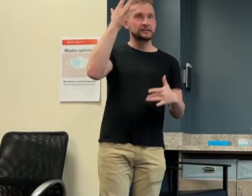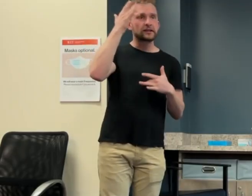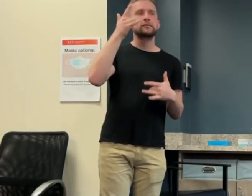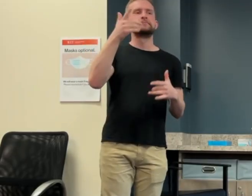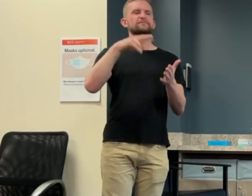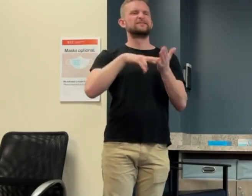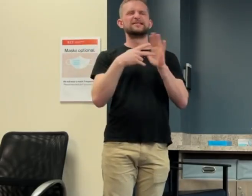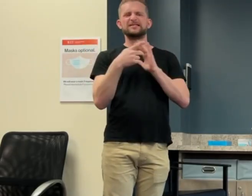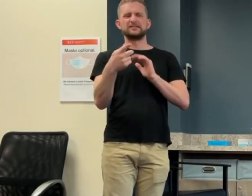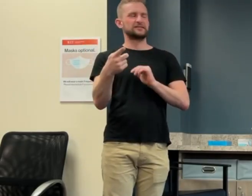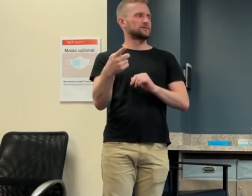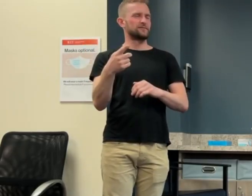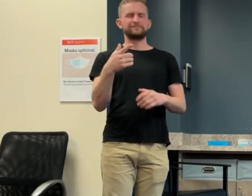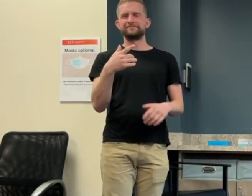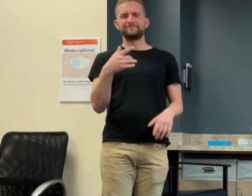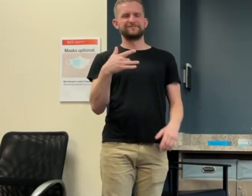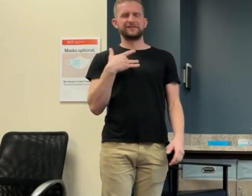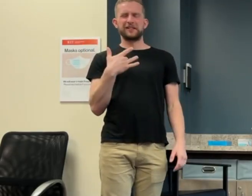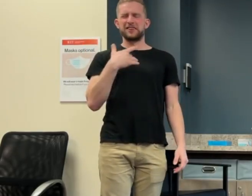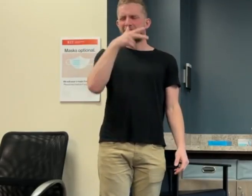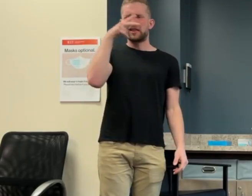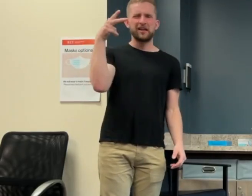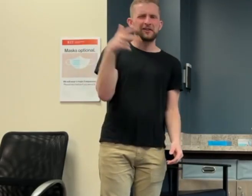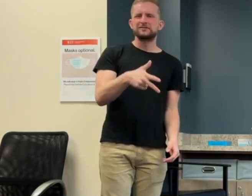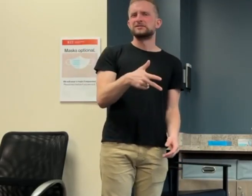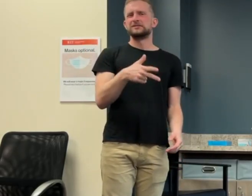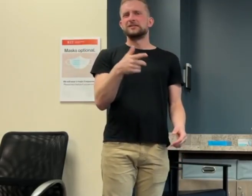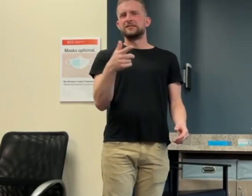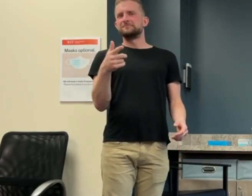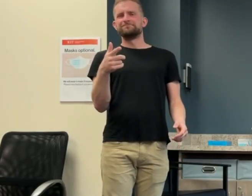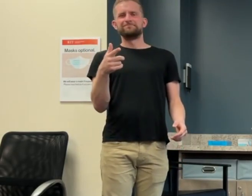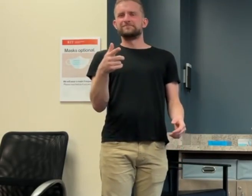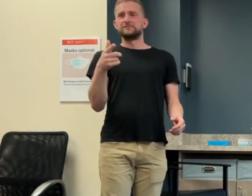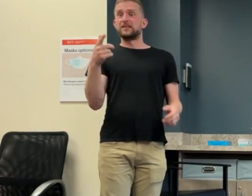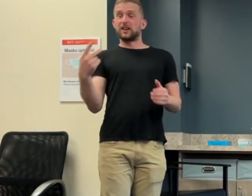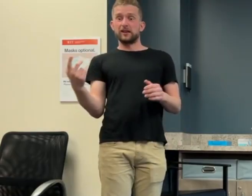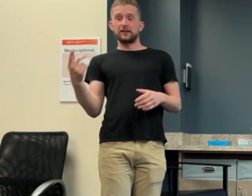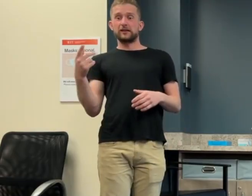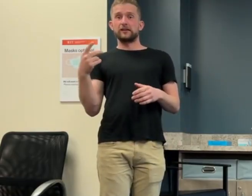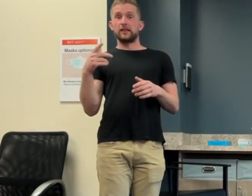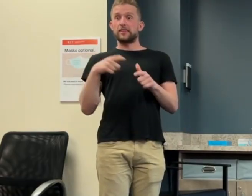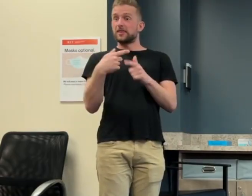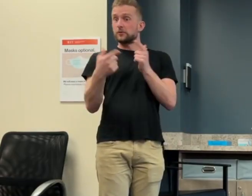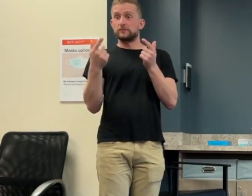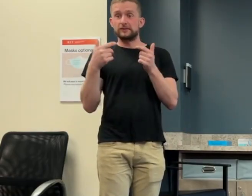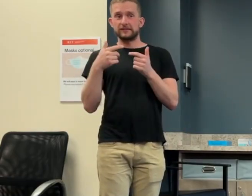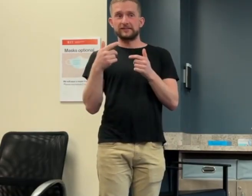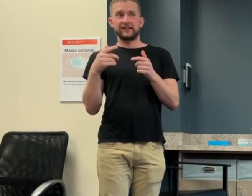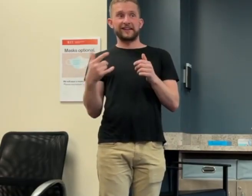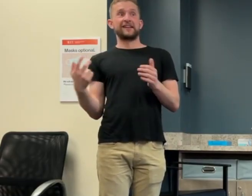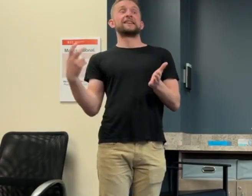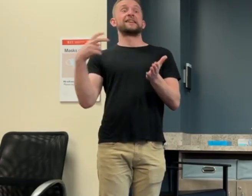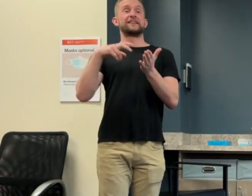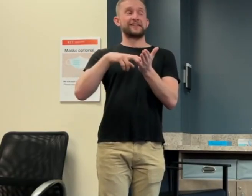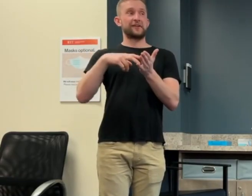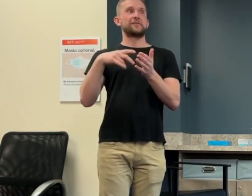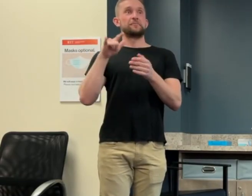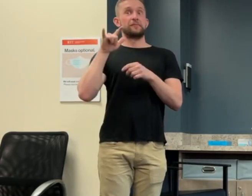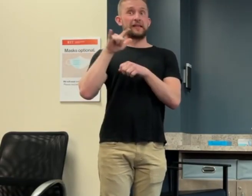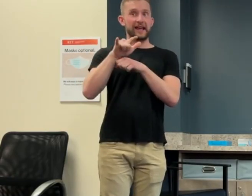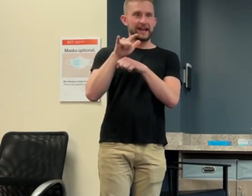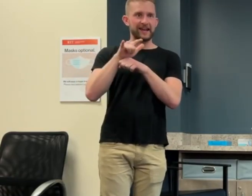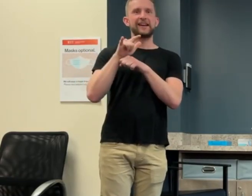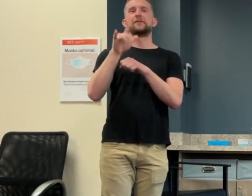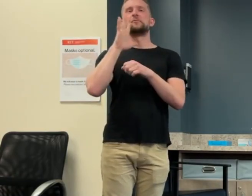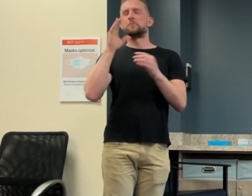feel that good, and it's gonna be even more uncomfortable when you get on a plane when you are sick because of this reason, that eustachian tube is